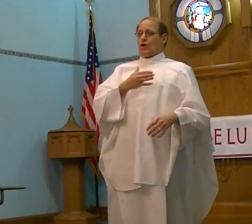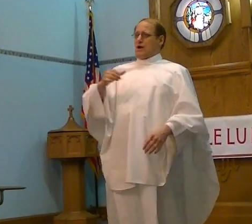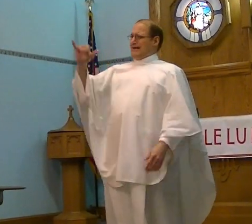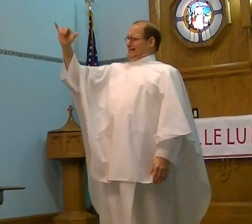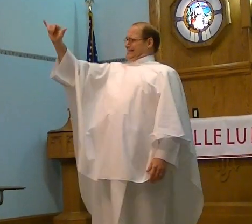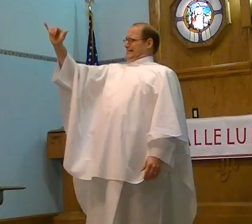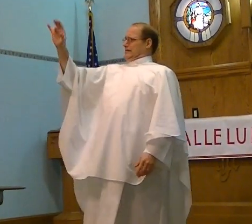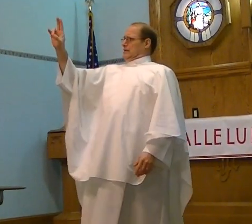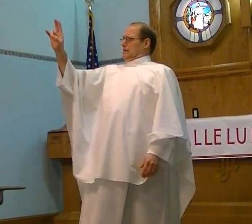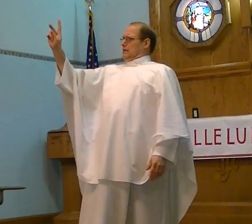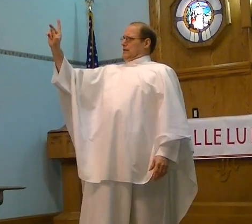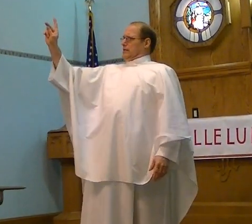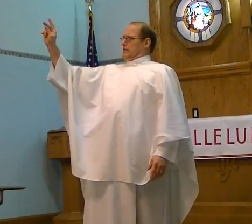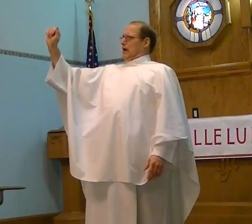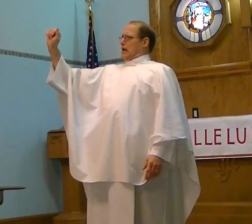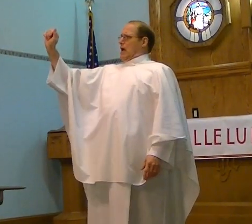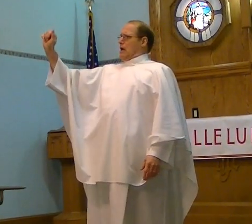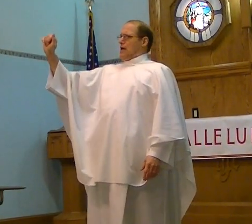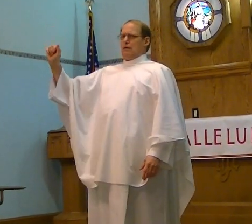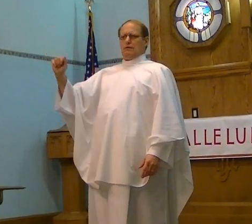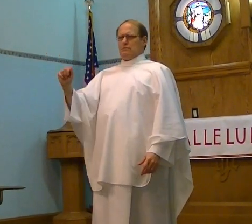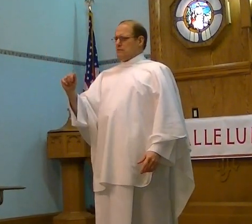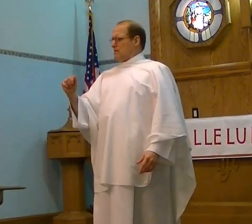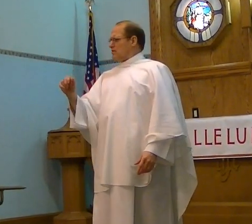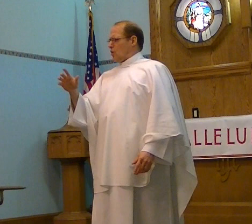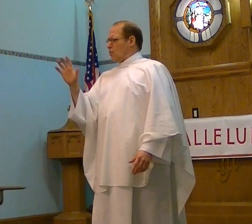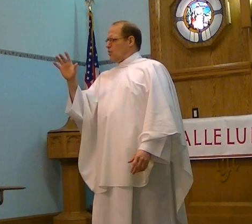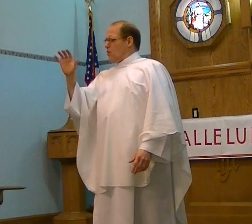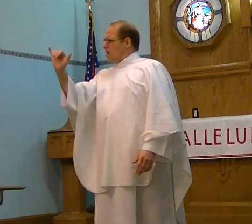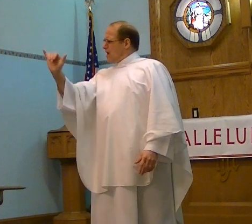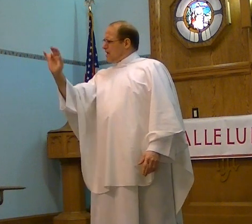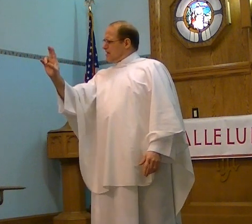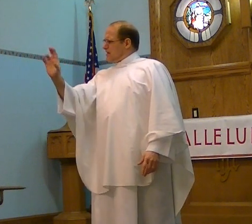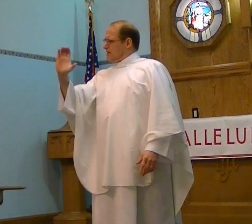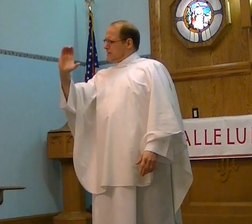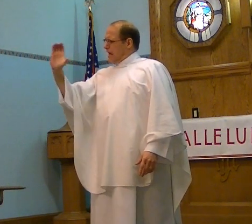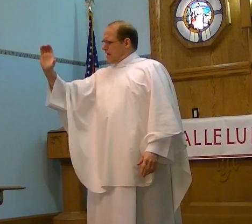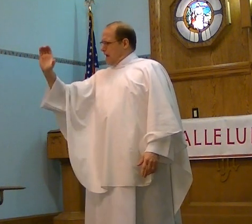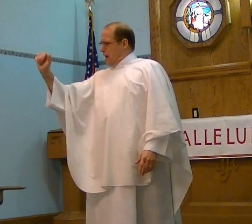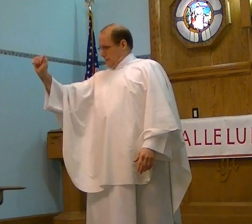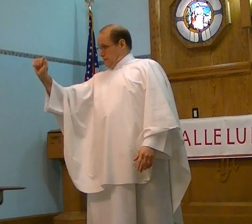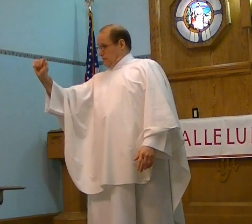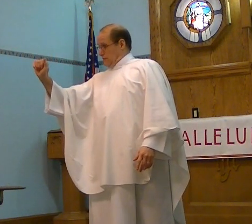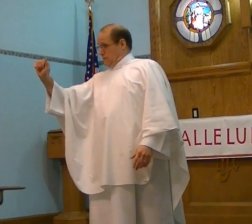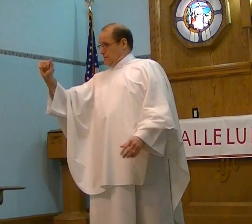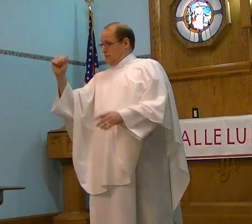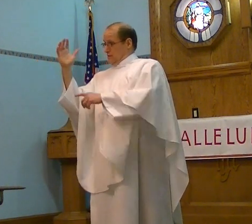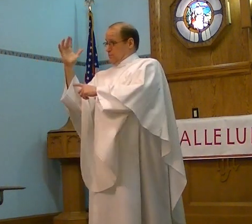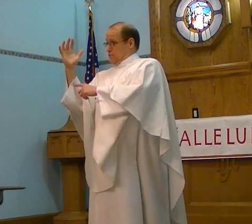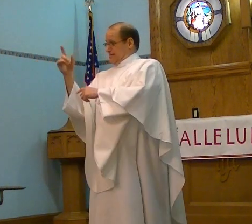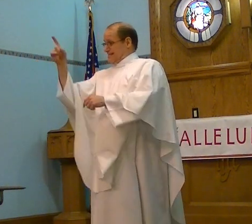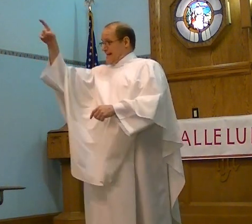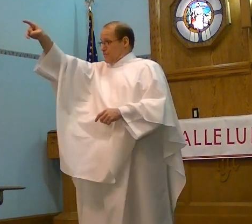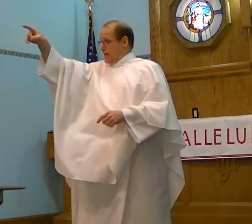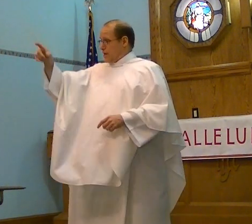yucca bushes out there.